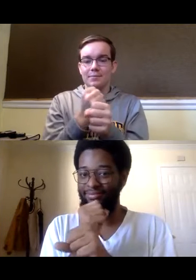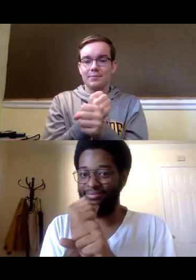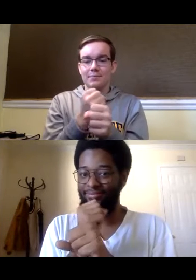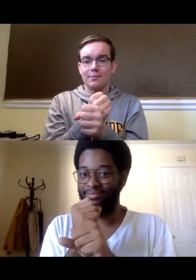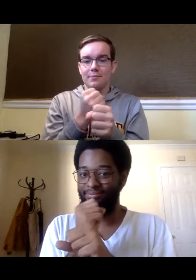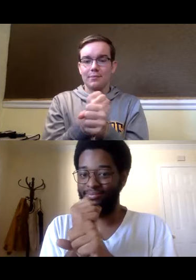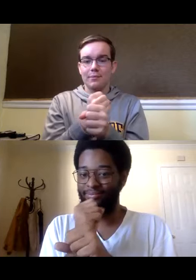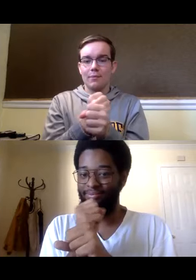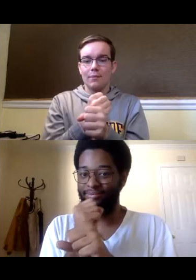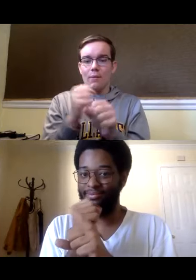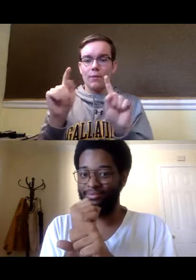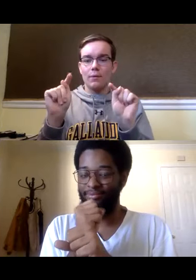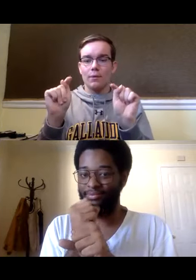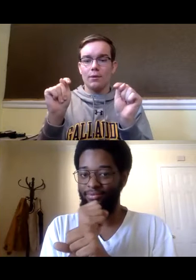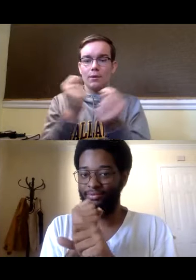Statistics,